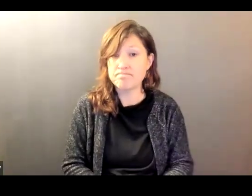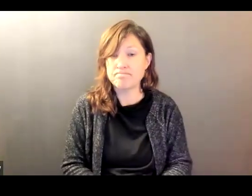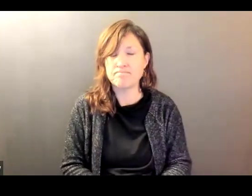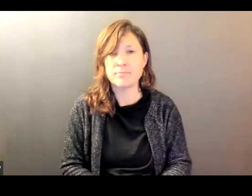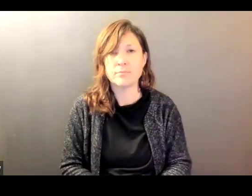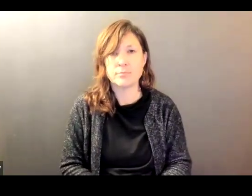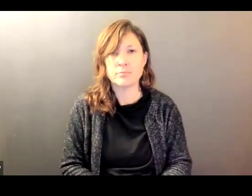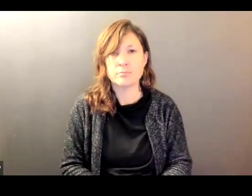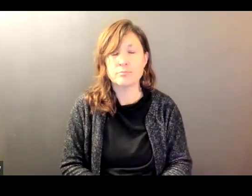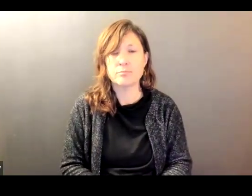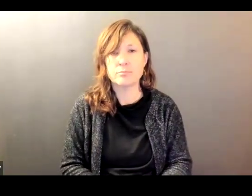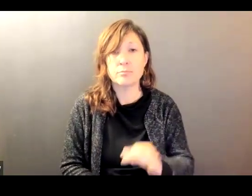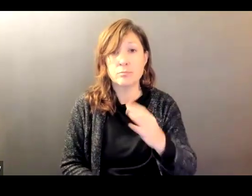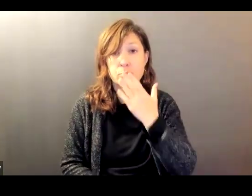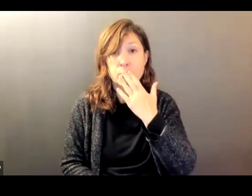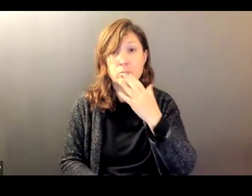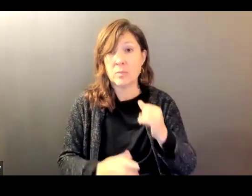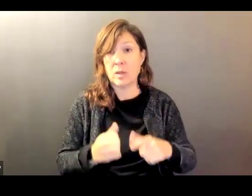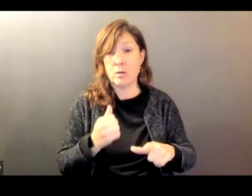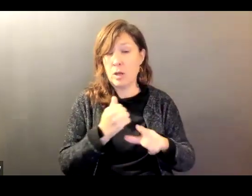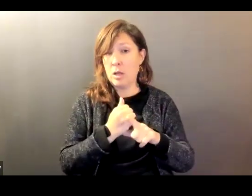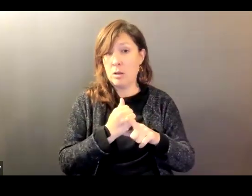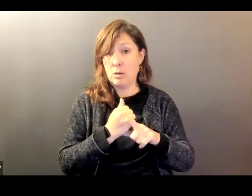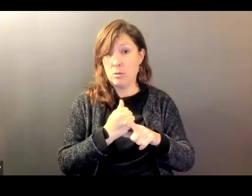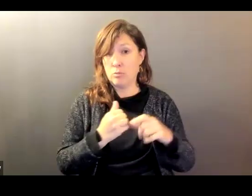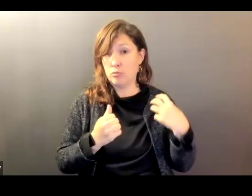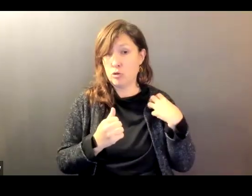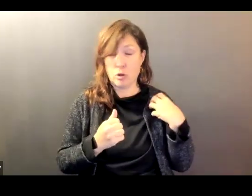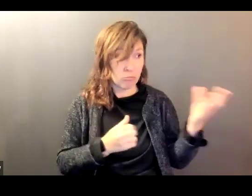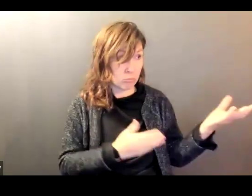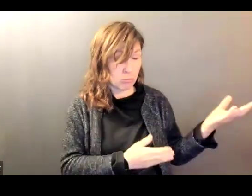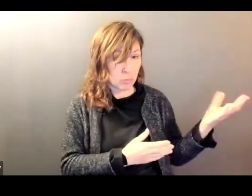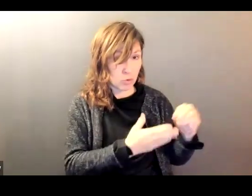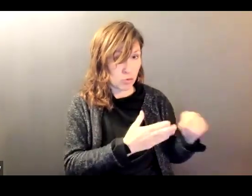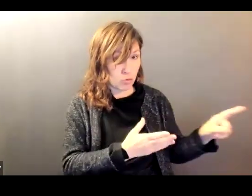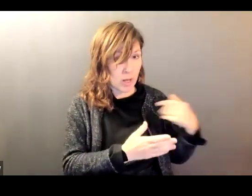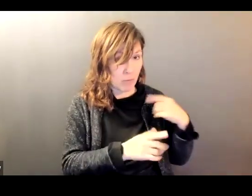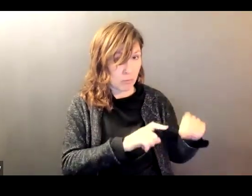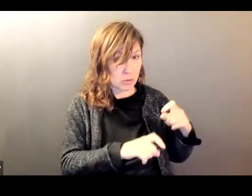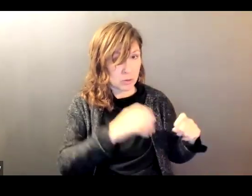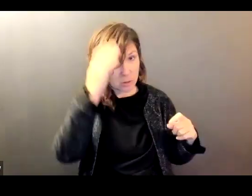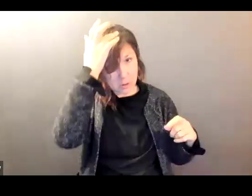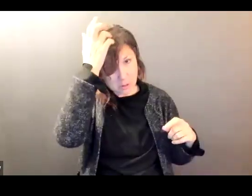Thank you. Ms. Noor, anything? No, okay. Mr. John?